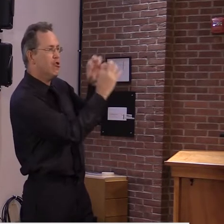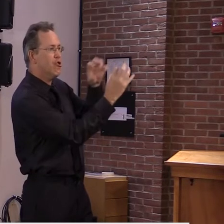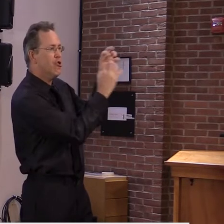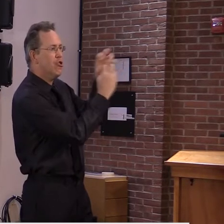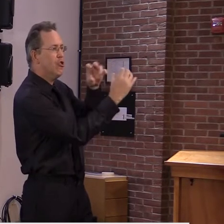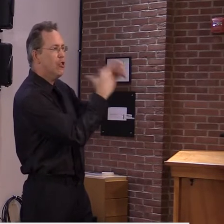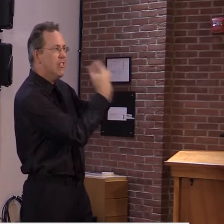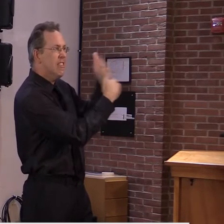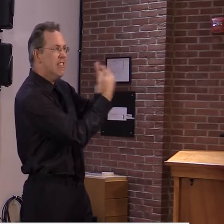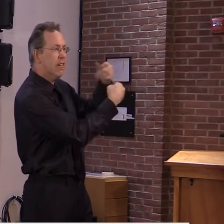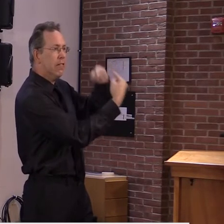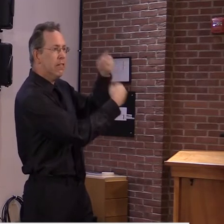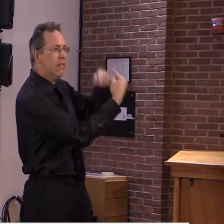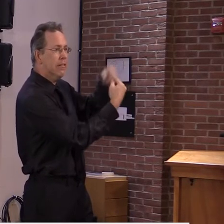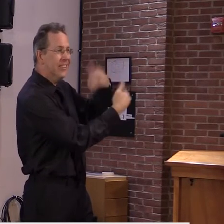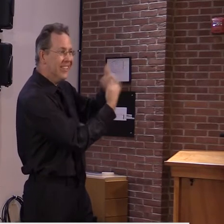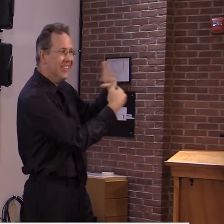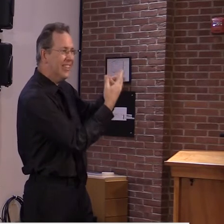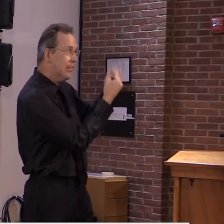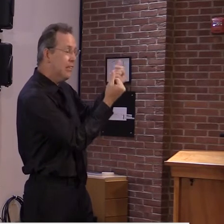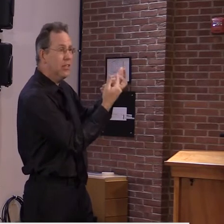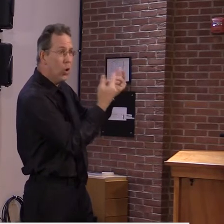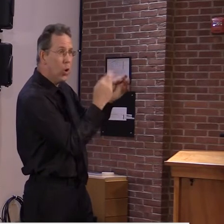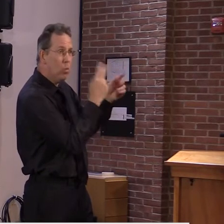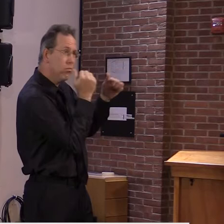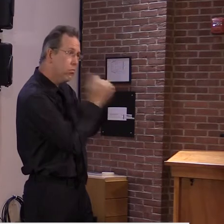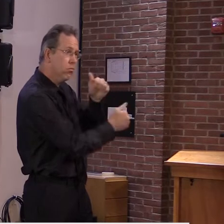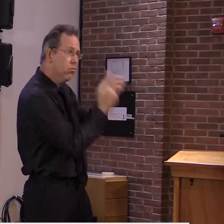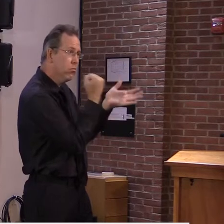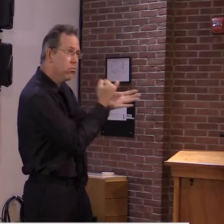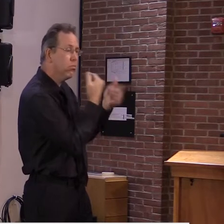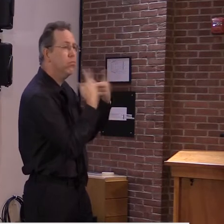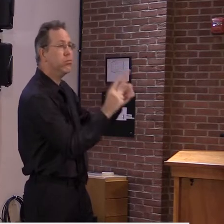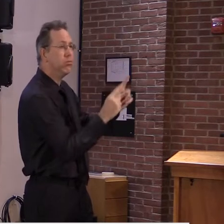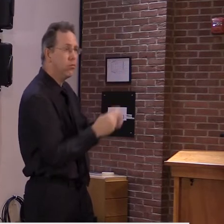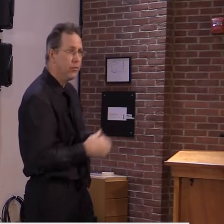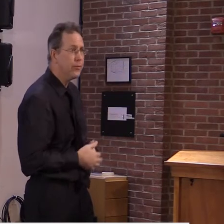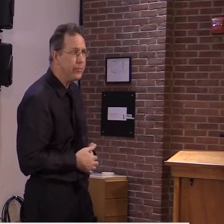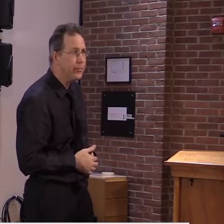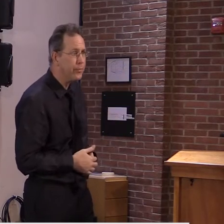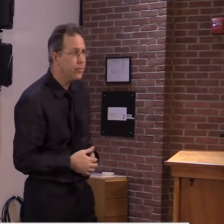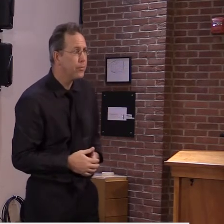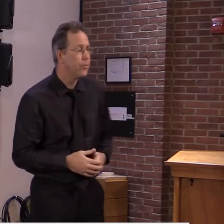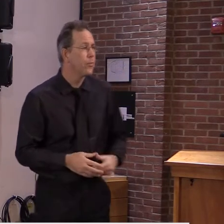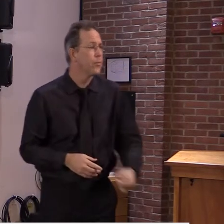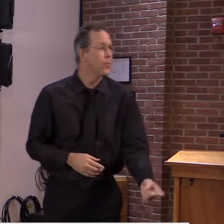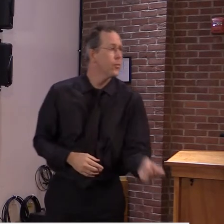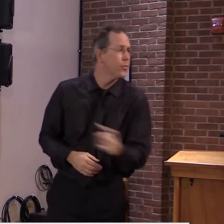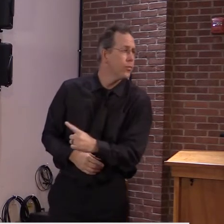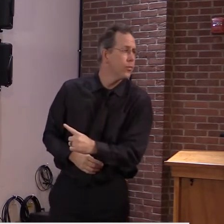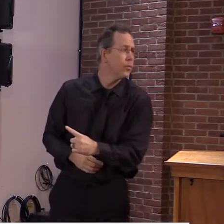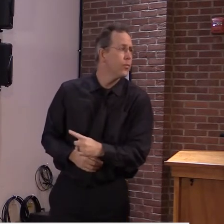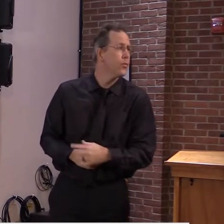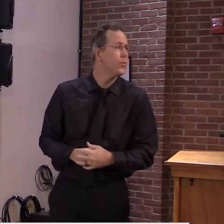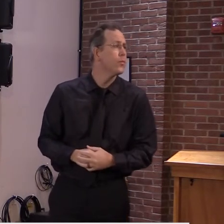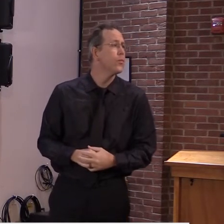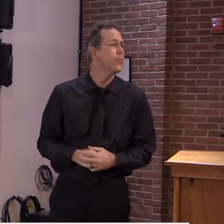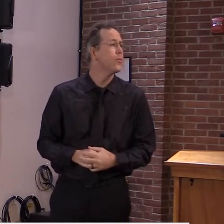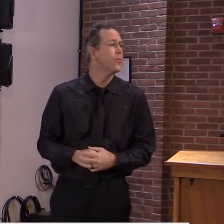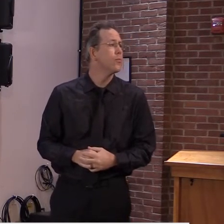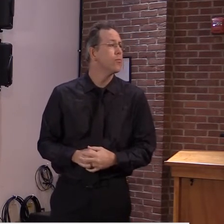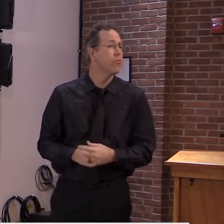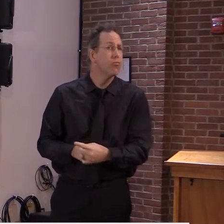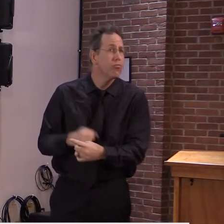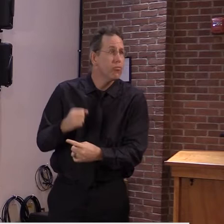Have you sent any letters, any pressure with other Republican governors to the president at this time? I'm not sure that he would be listening